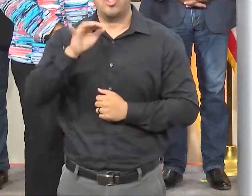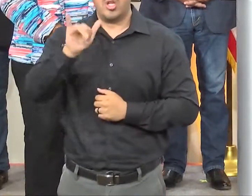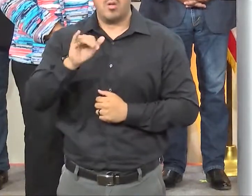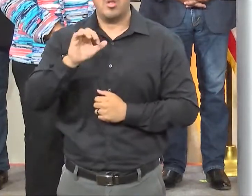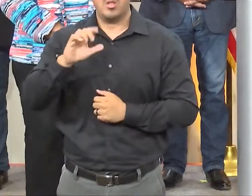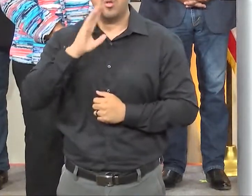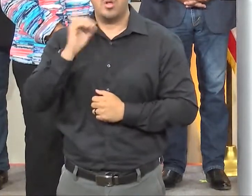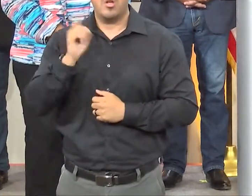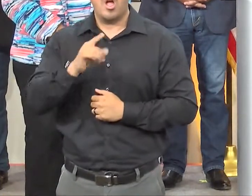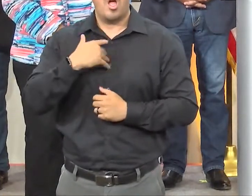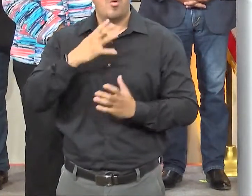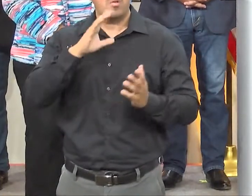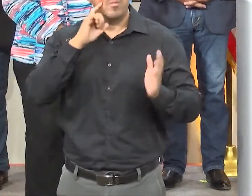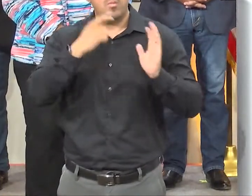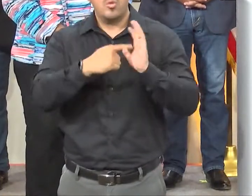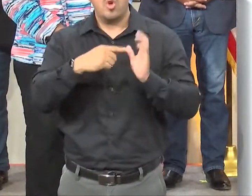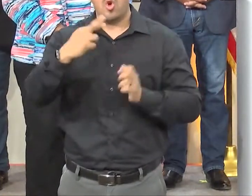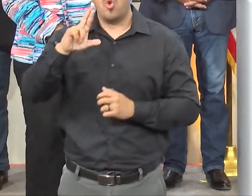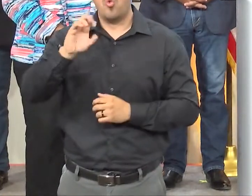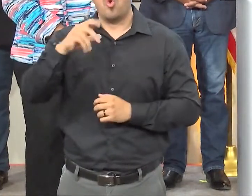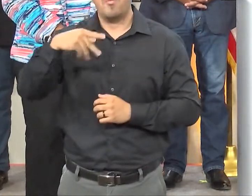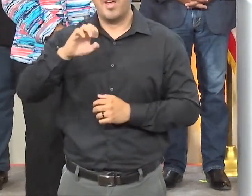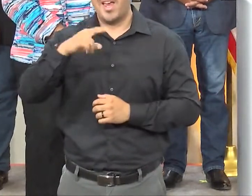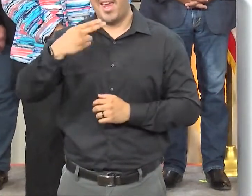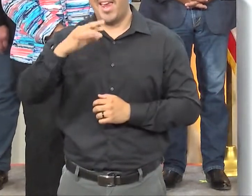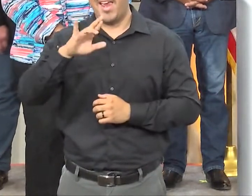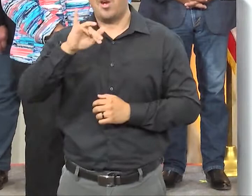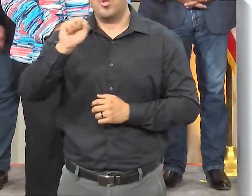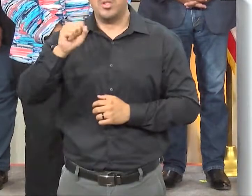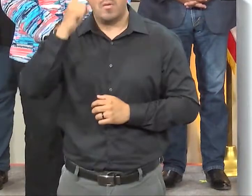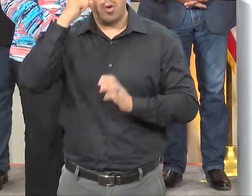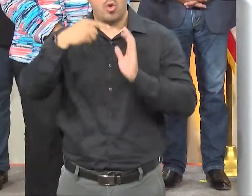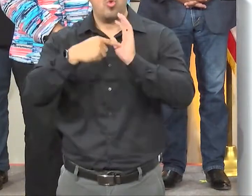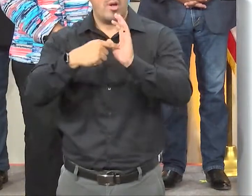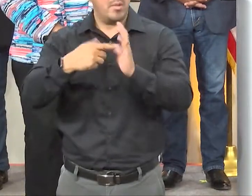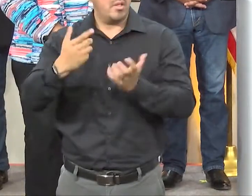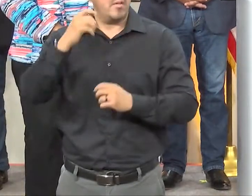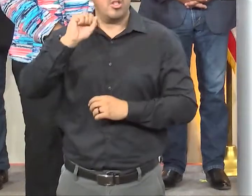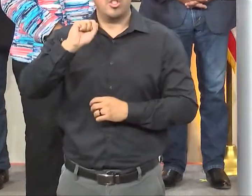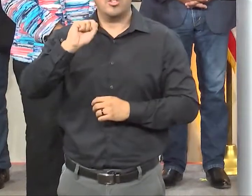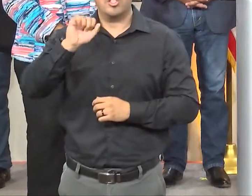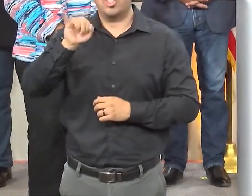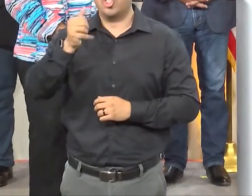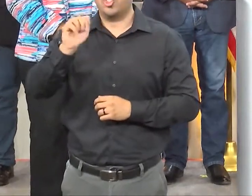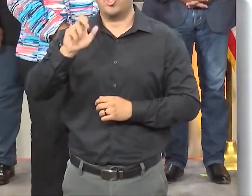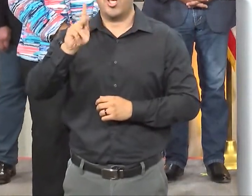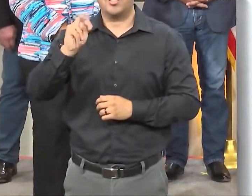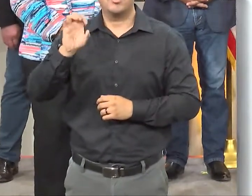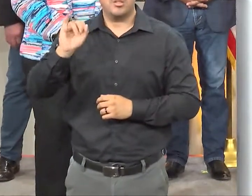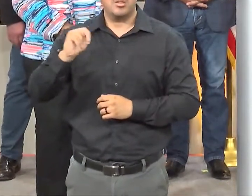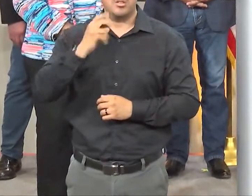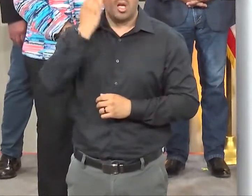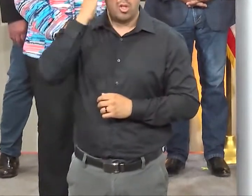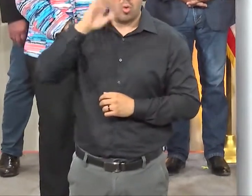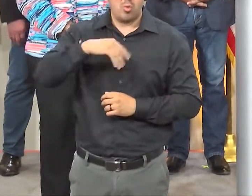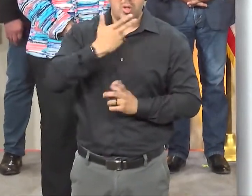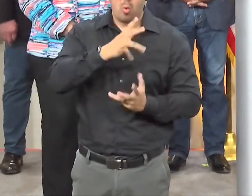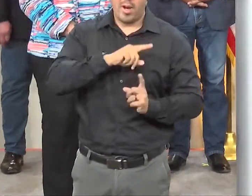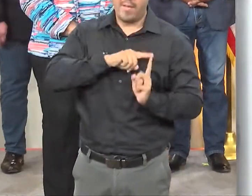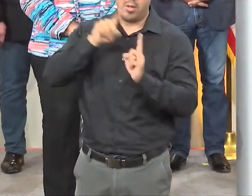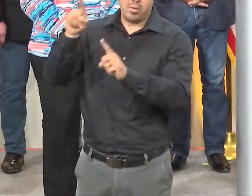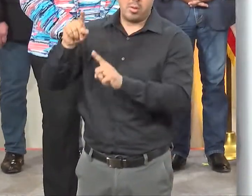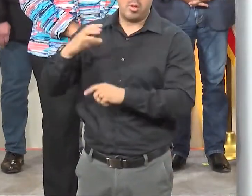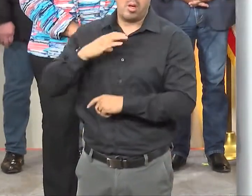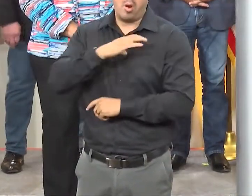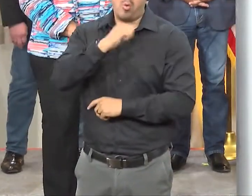want to recognize Europa Harris representing Congresswoman Sheila Jackson Lee. I know she had to catch a plane and go back this morning. Thanks, Europa.